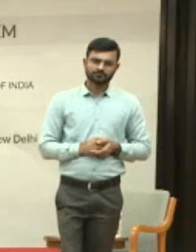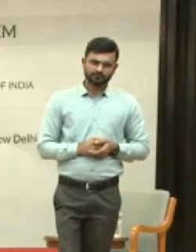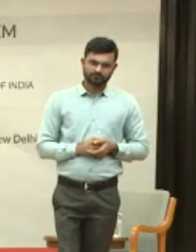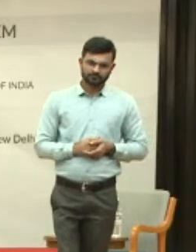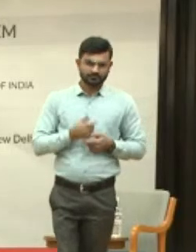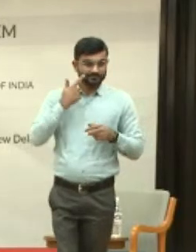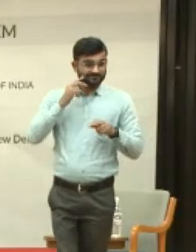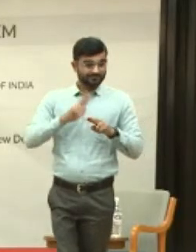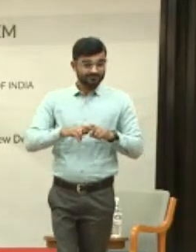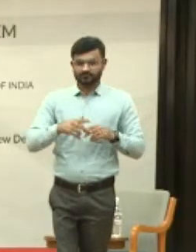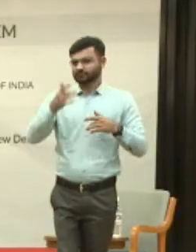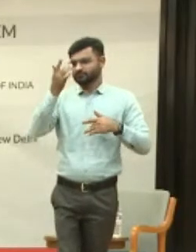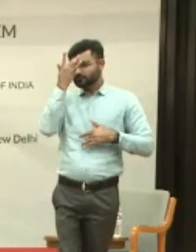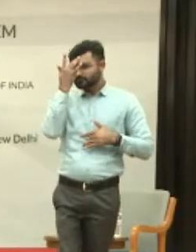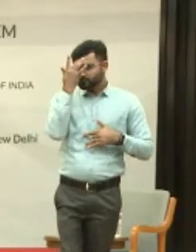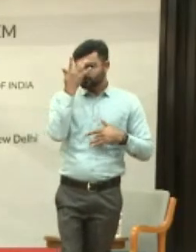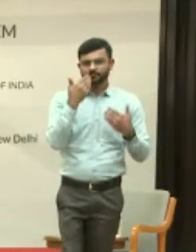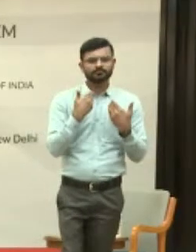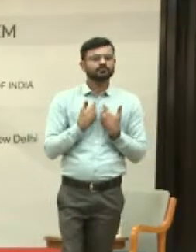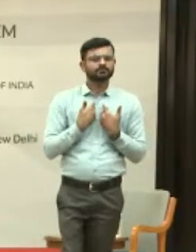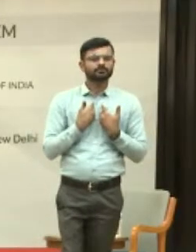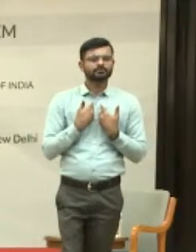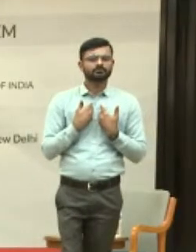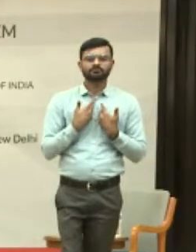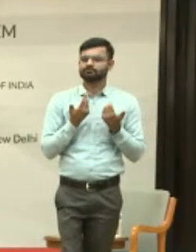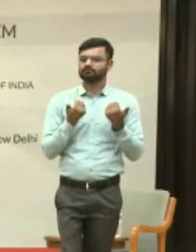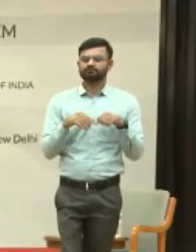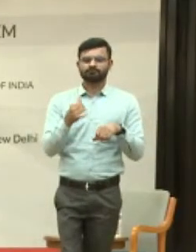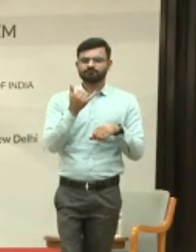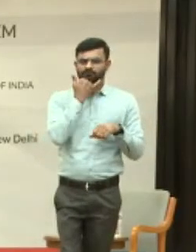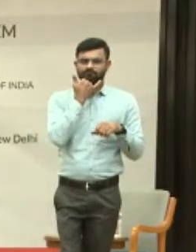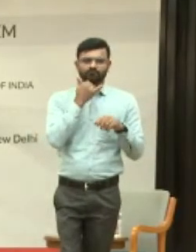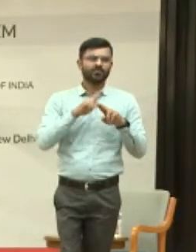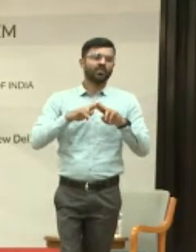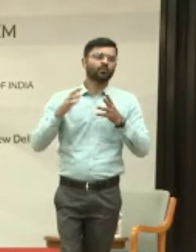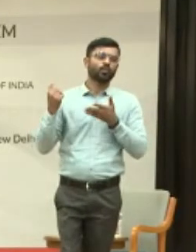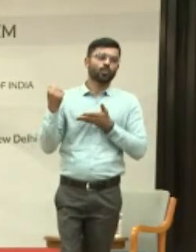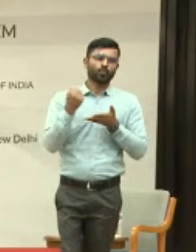So if I'm sick, I default on Provident Fund.